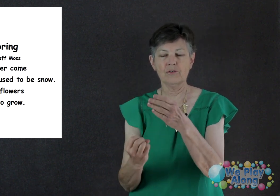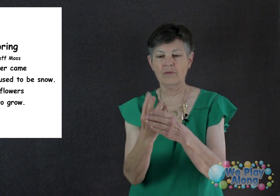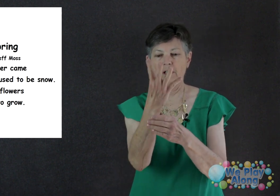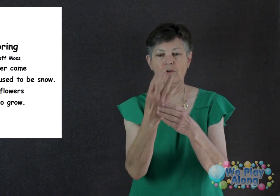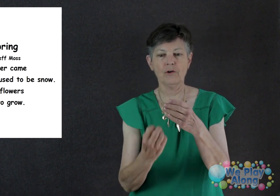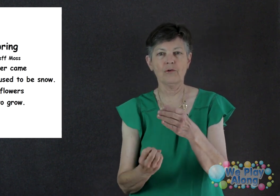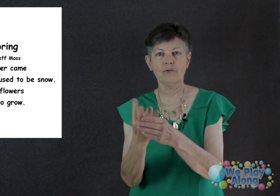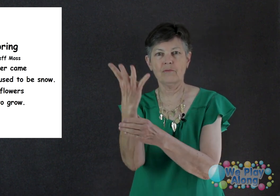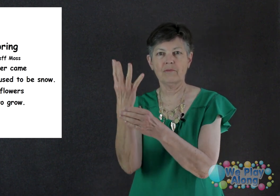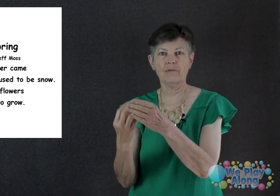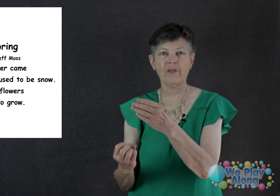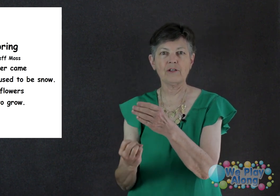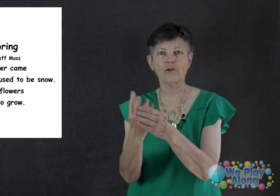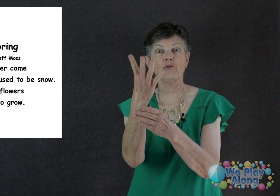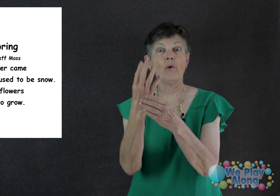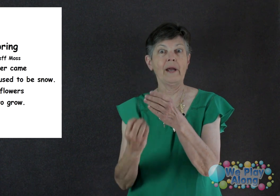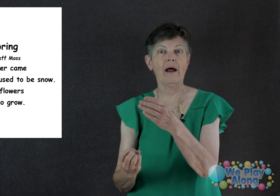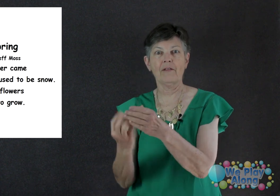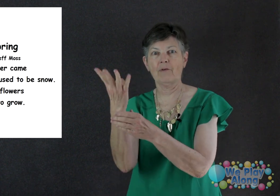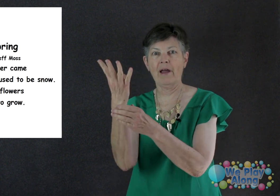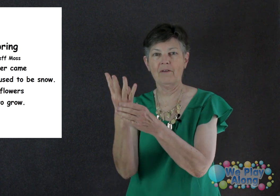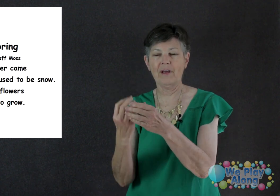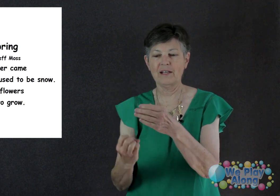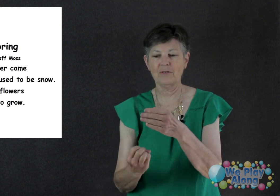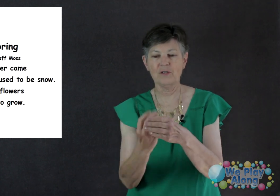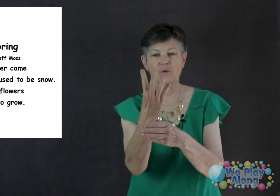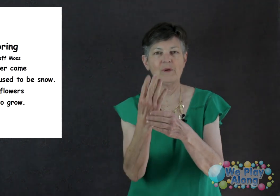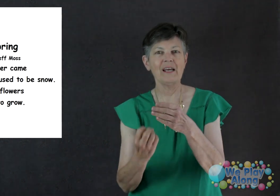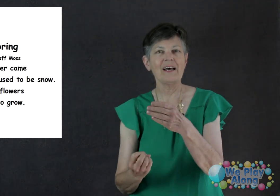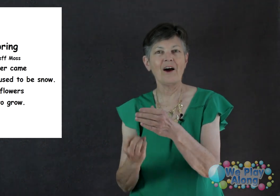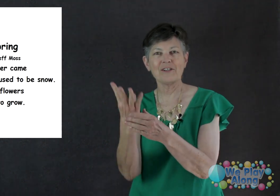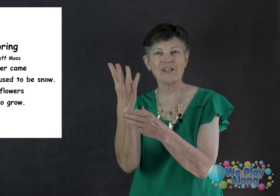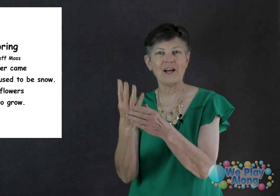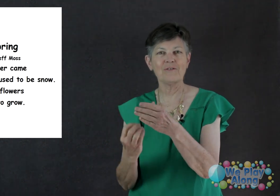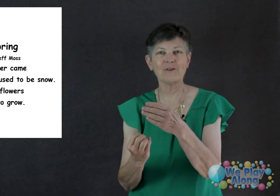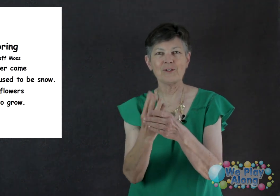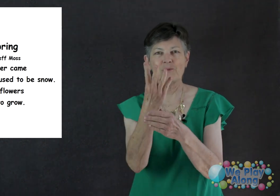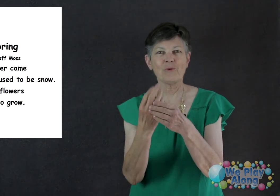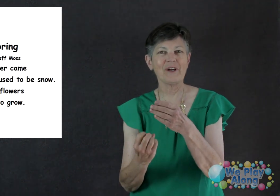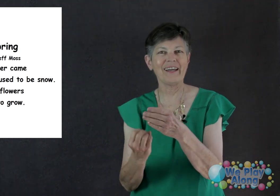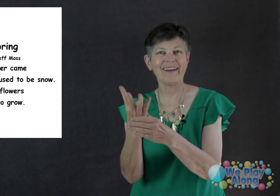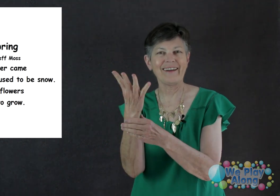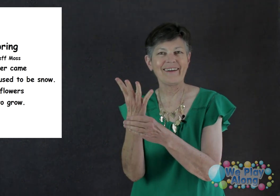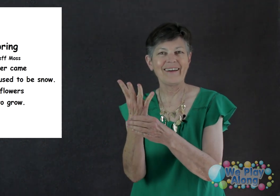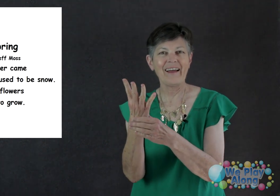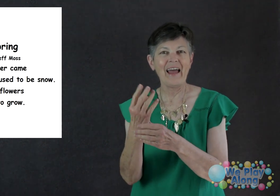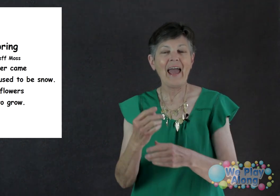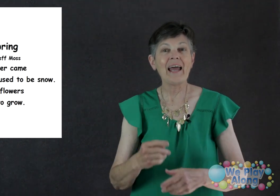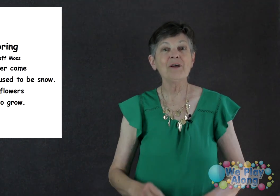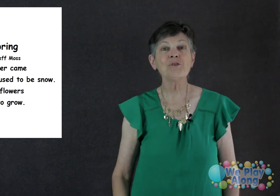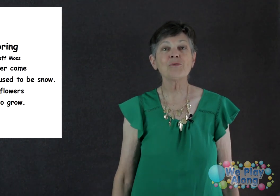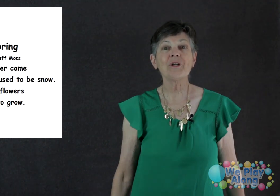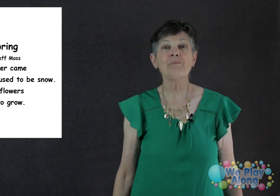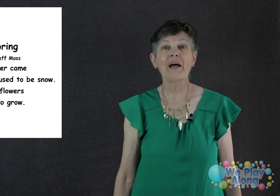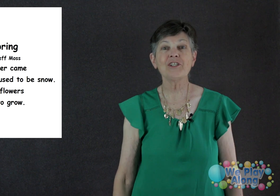two things are growing out of the ground. Okay, so this would be our sign for spring. And it was written by